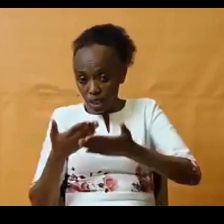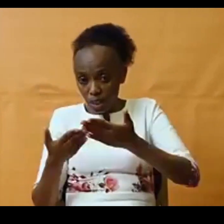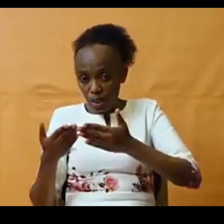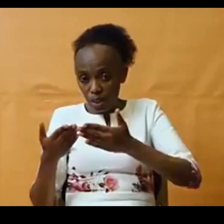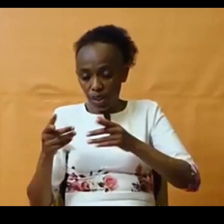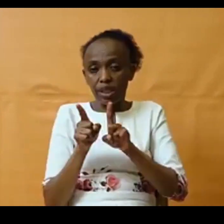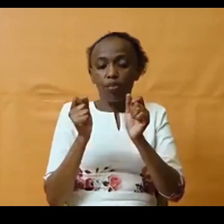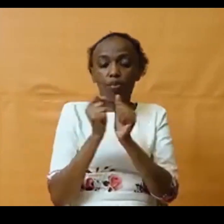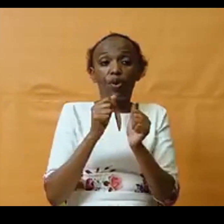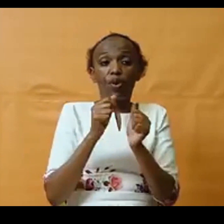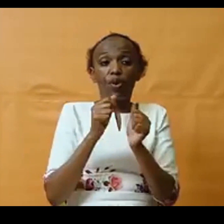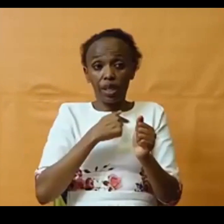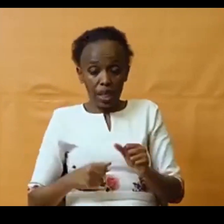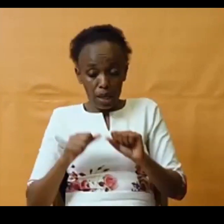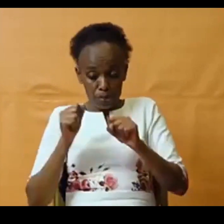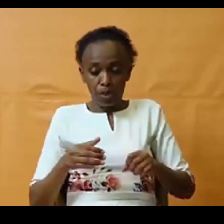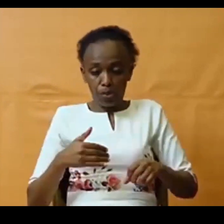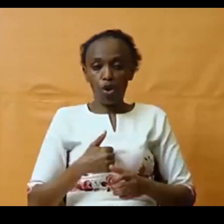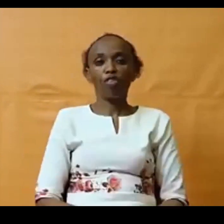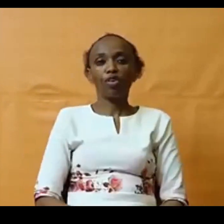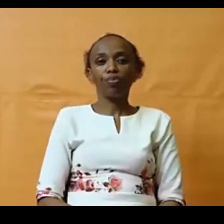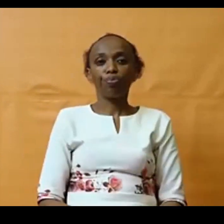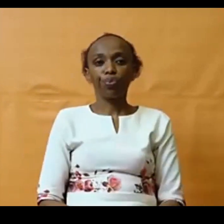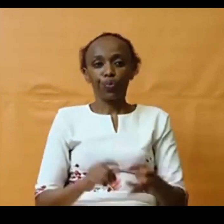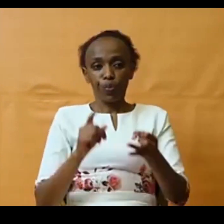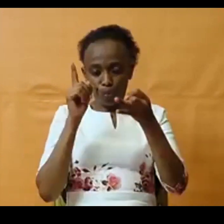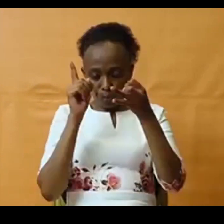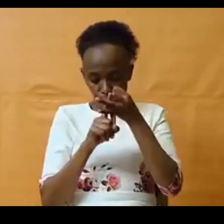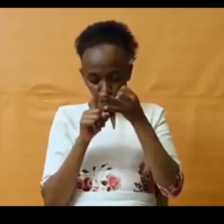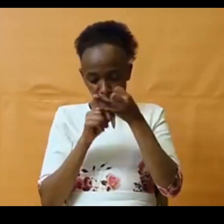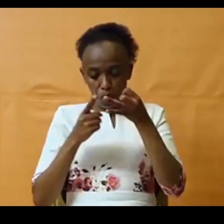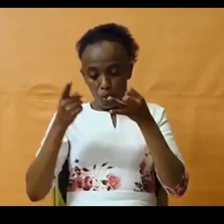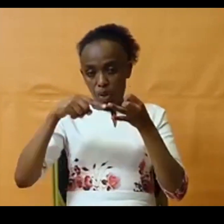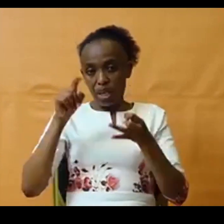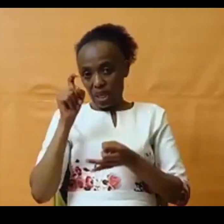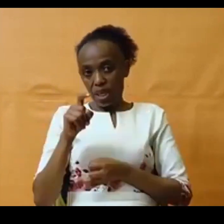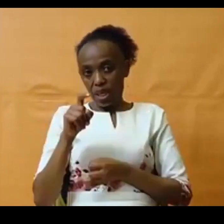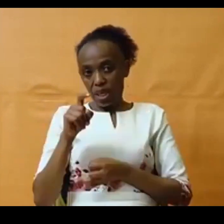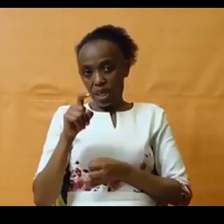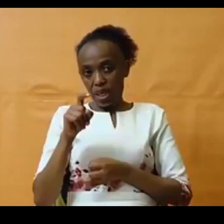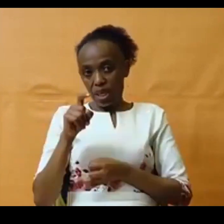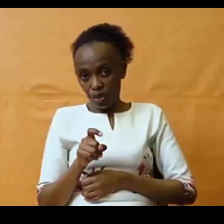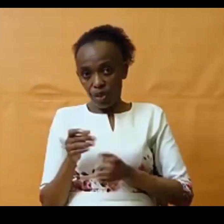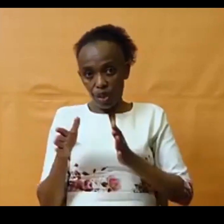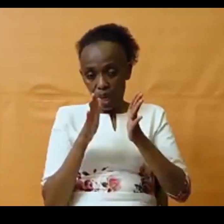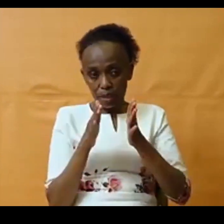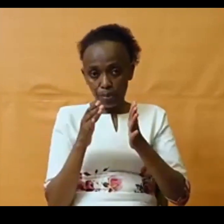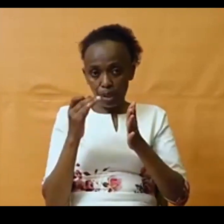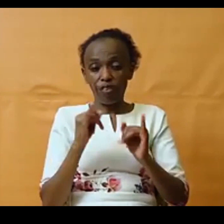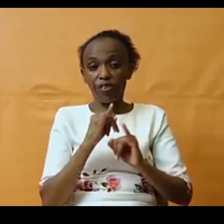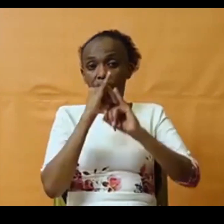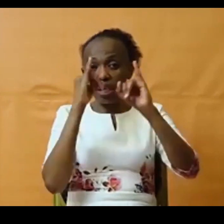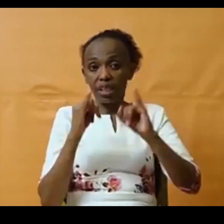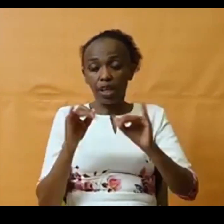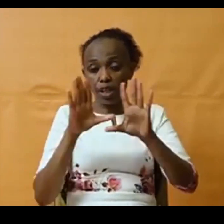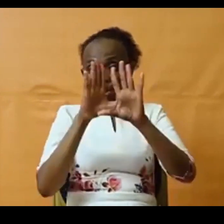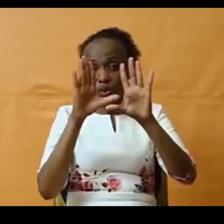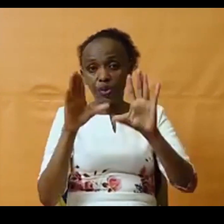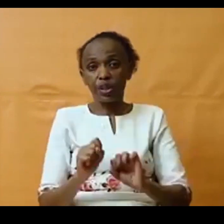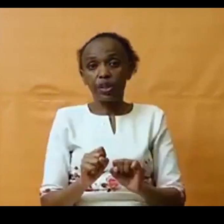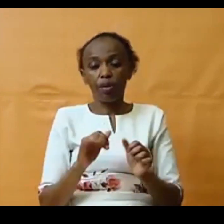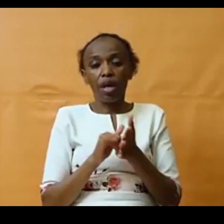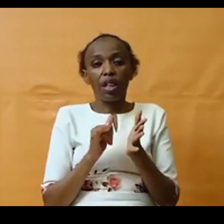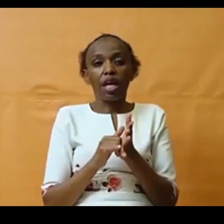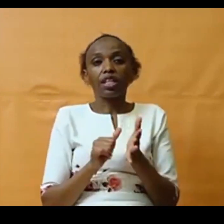going forwards. Second of all, we need to question the aspects of the international system which are not